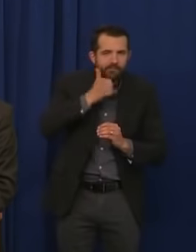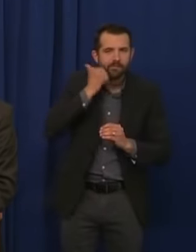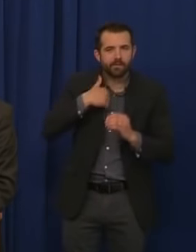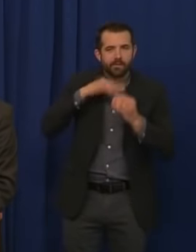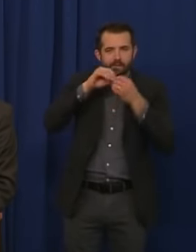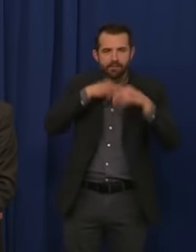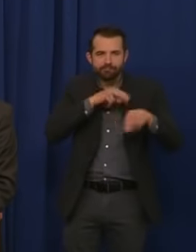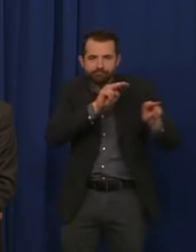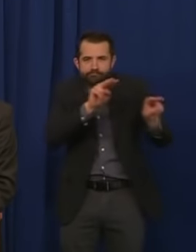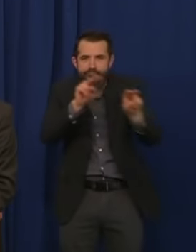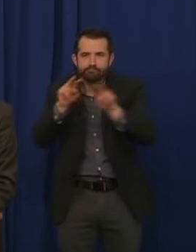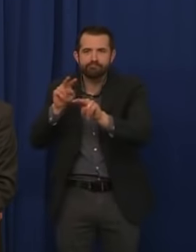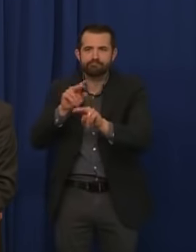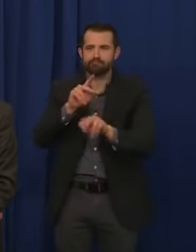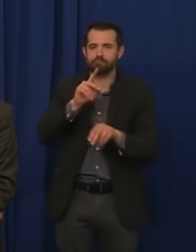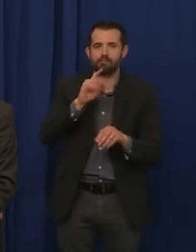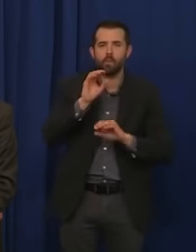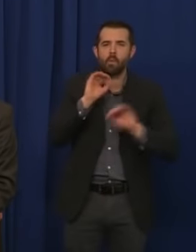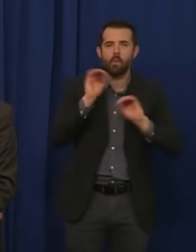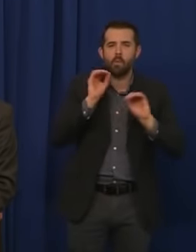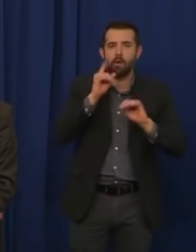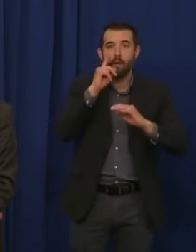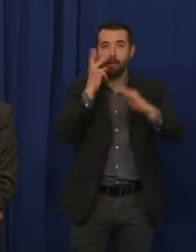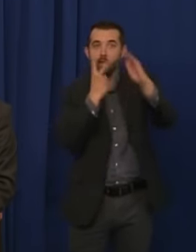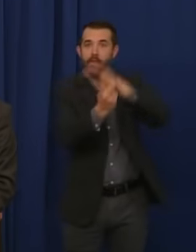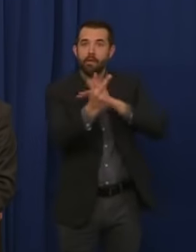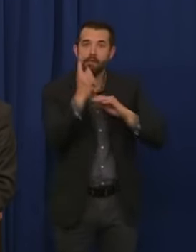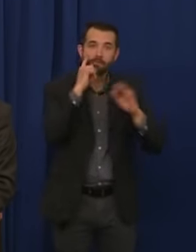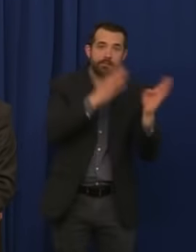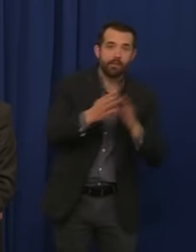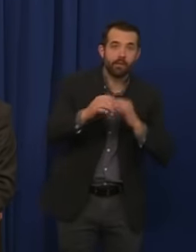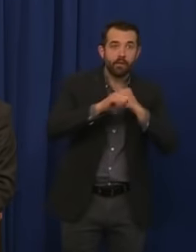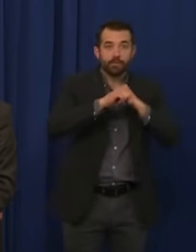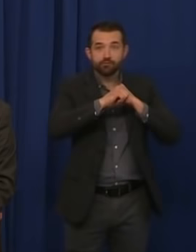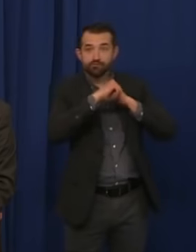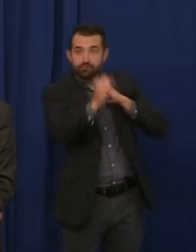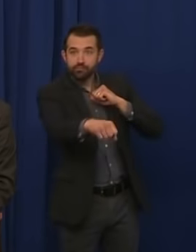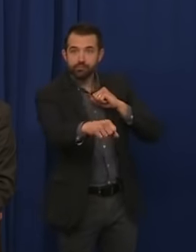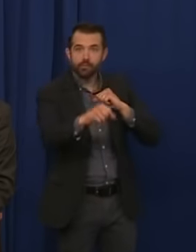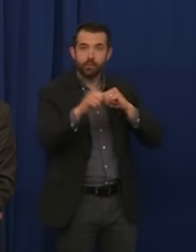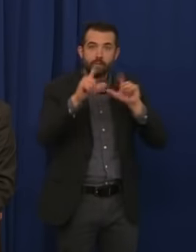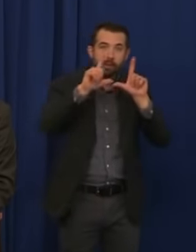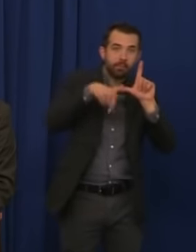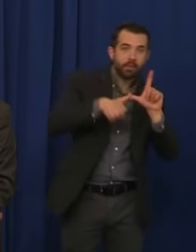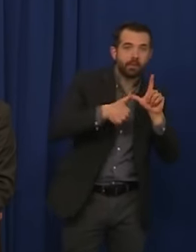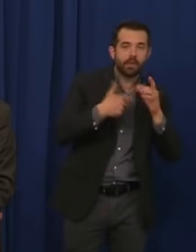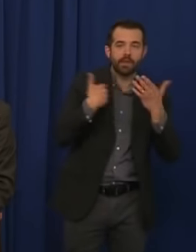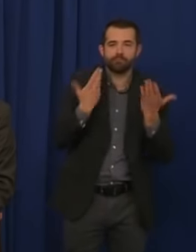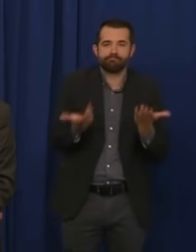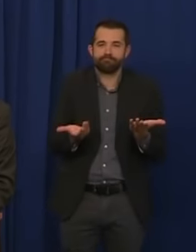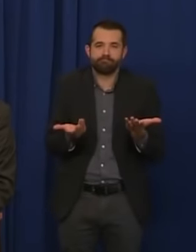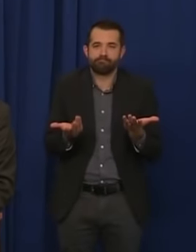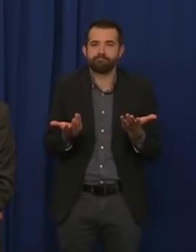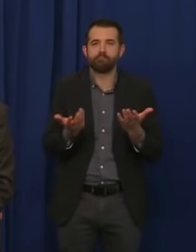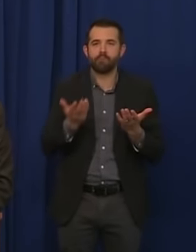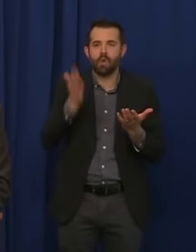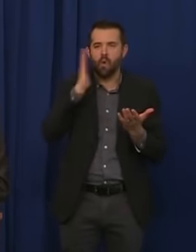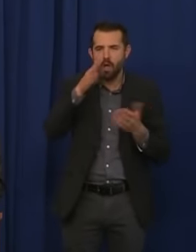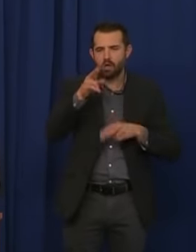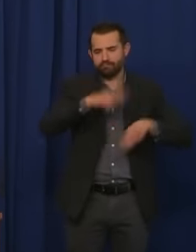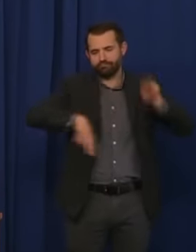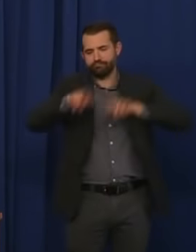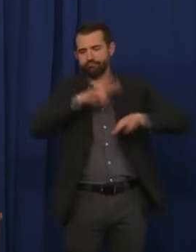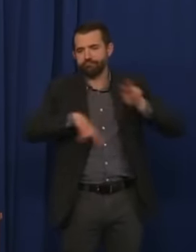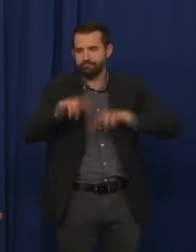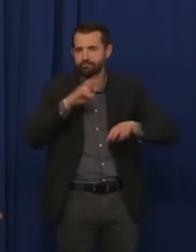no plan yet to either renew it or to let it expire, but we'll be reviewing it.